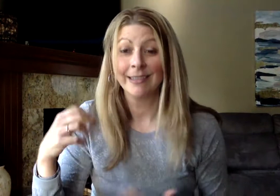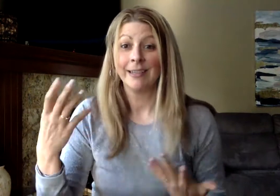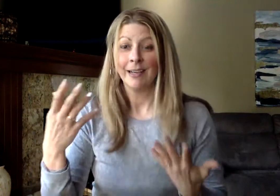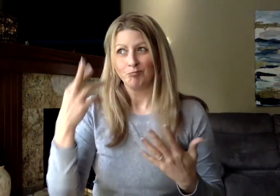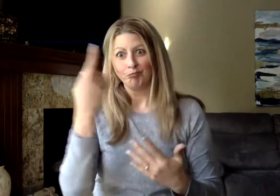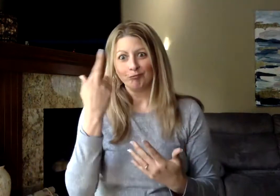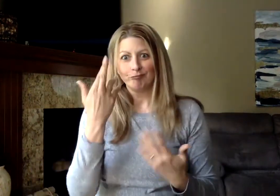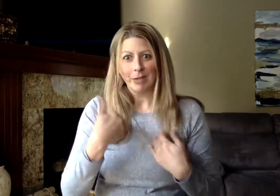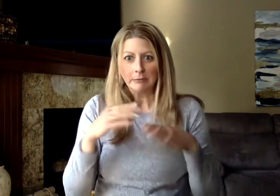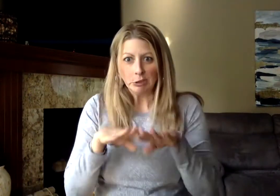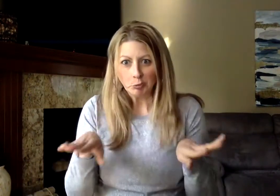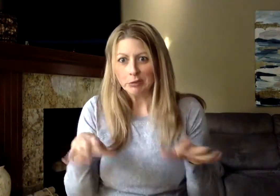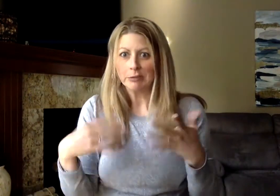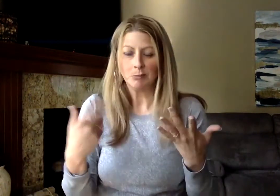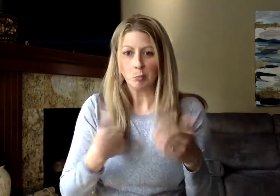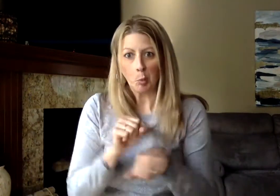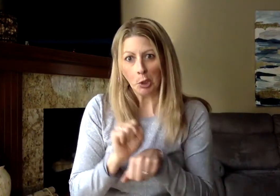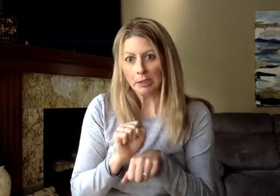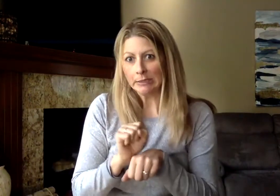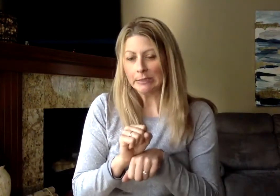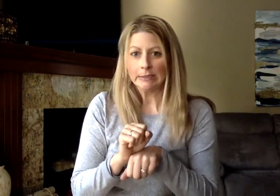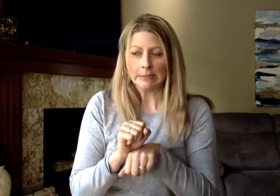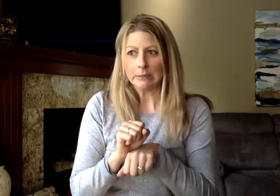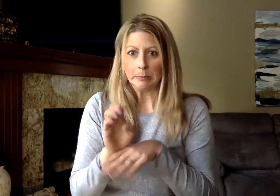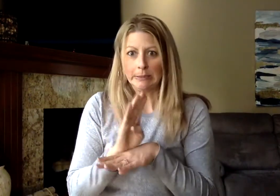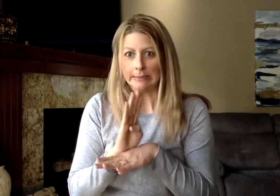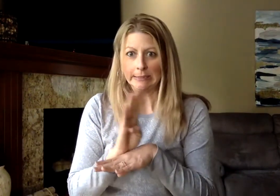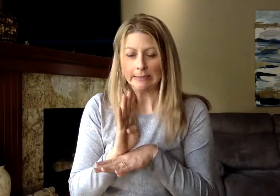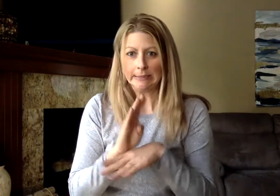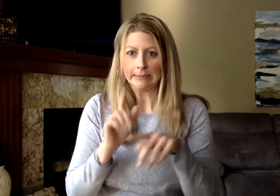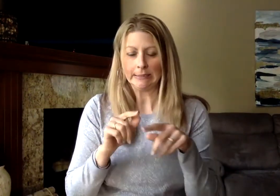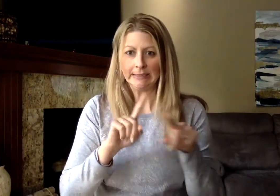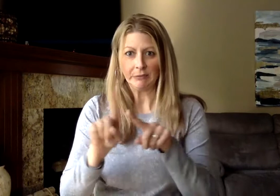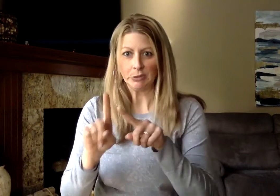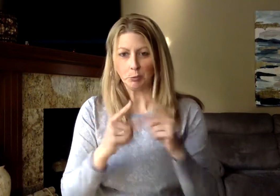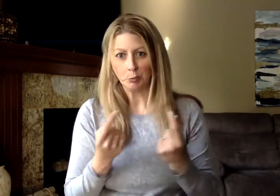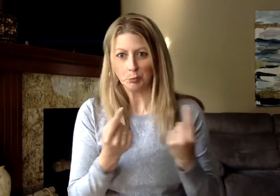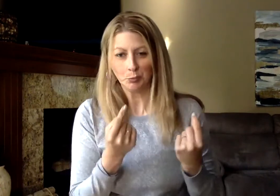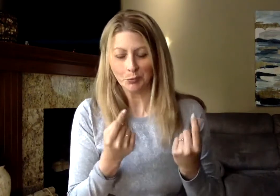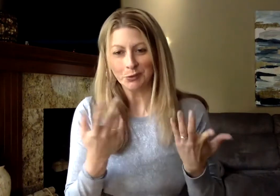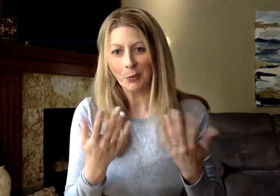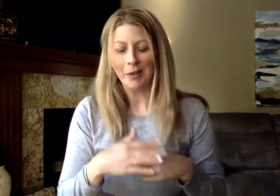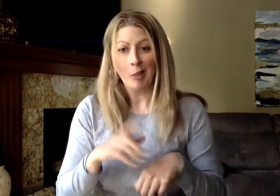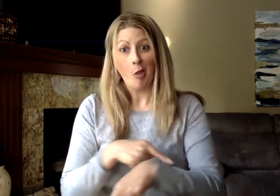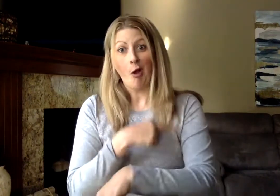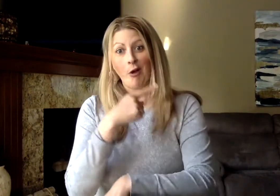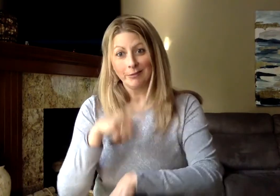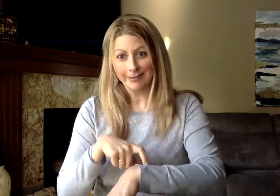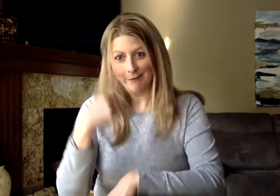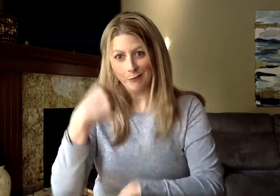for me. I have children and I'm working full time, so very, very busy, lots of responsibilities. It was a